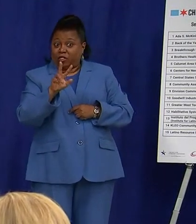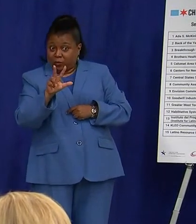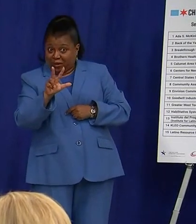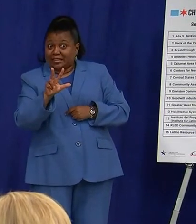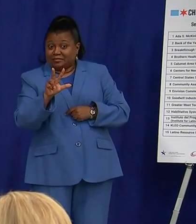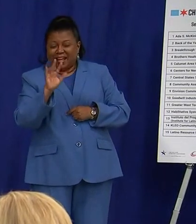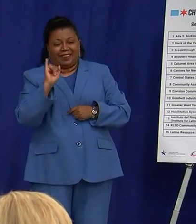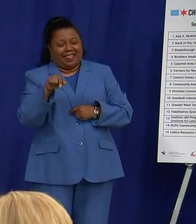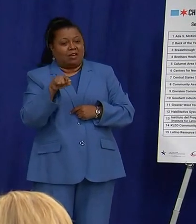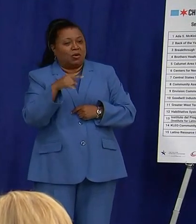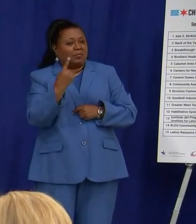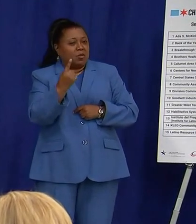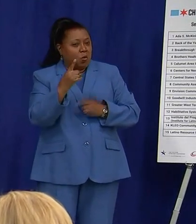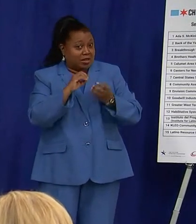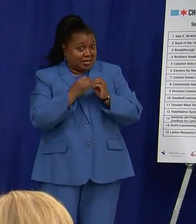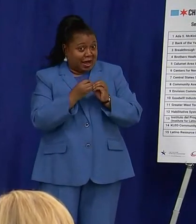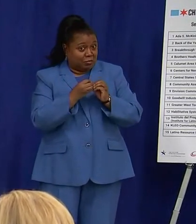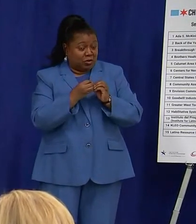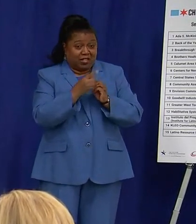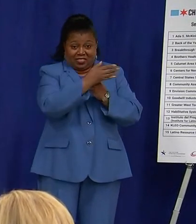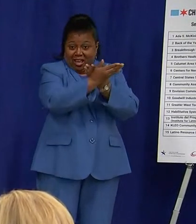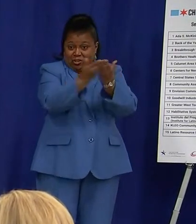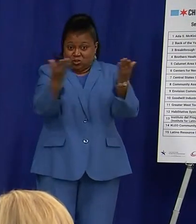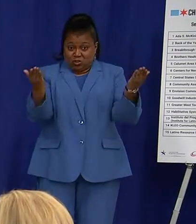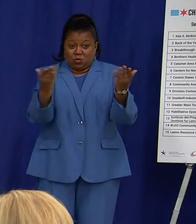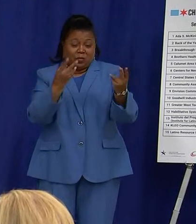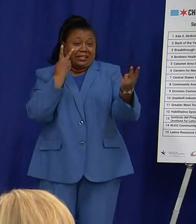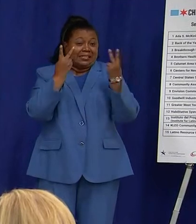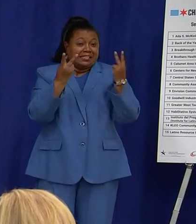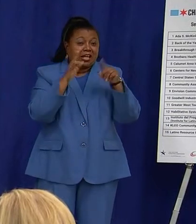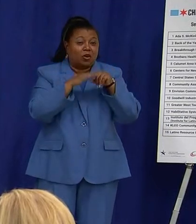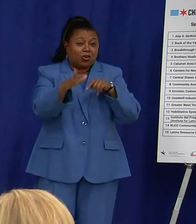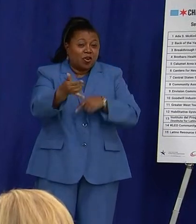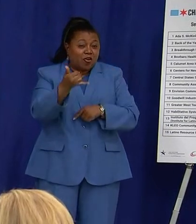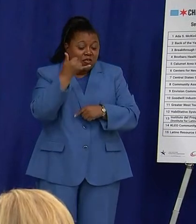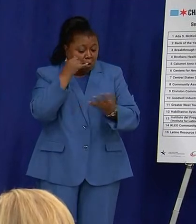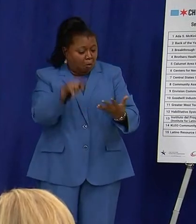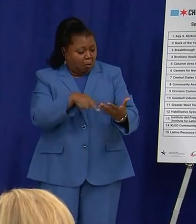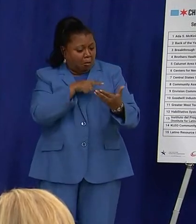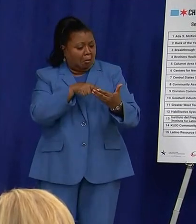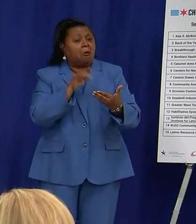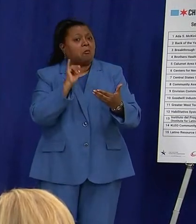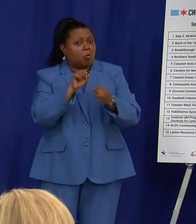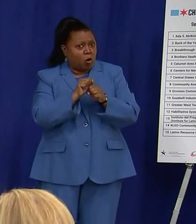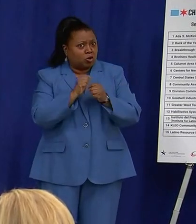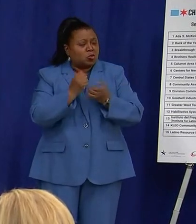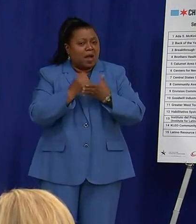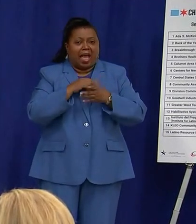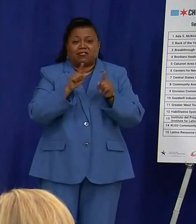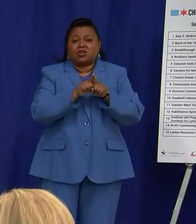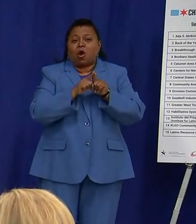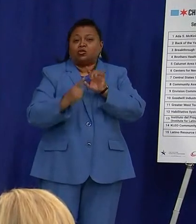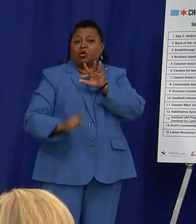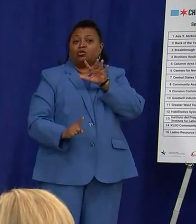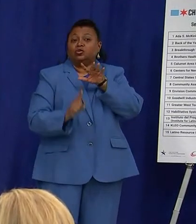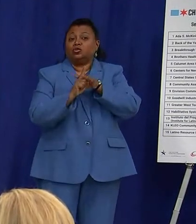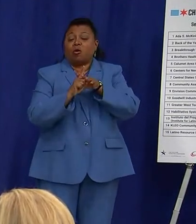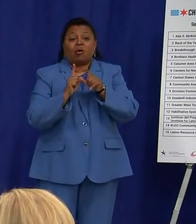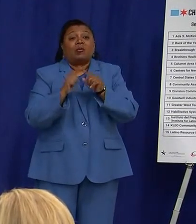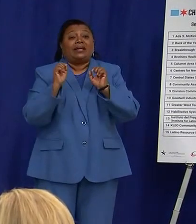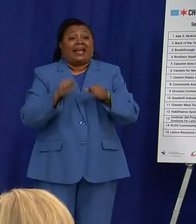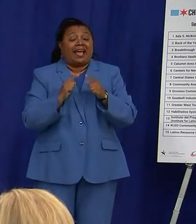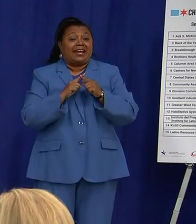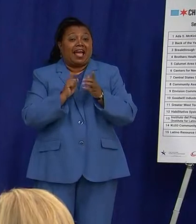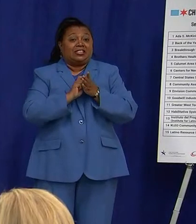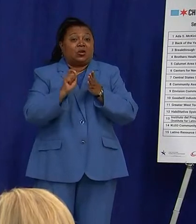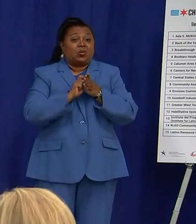312-742-6843. That will be one number that you will be seeing on your phone. We're working to have it also show up where we can